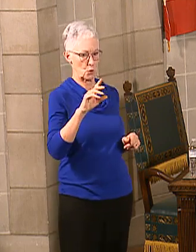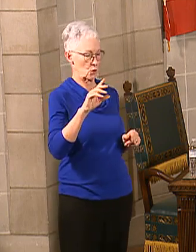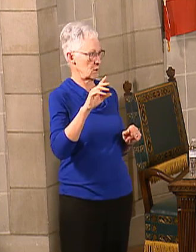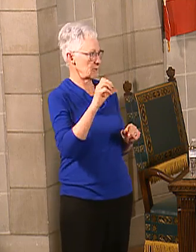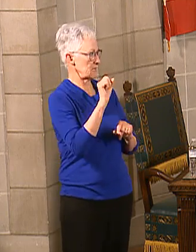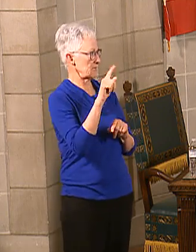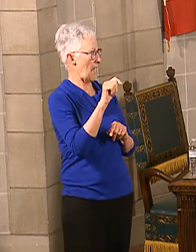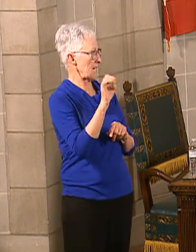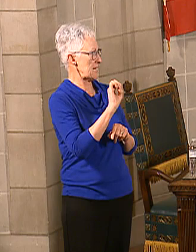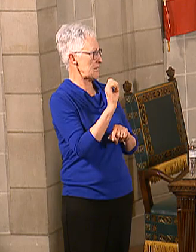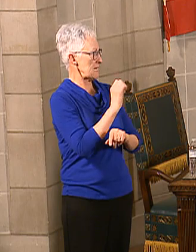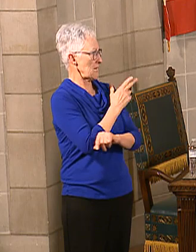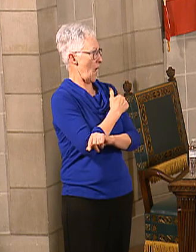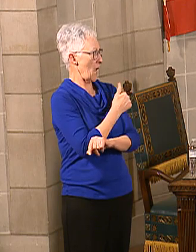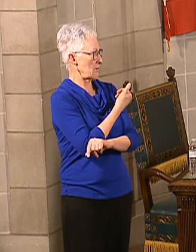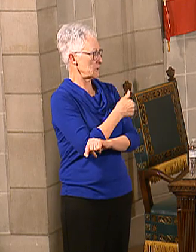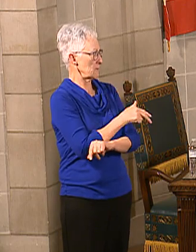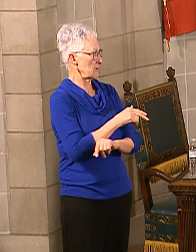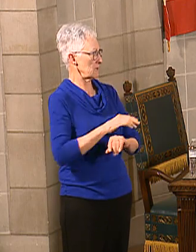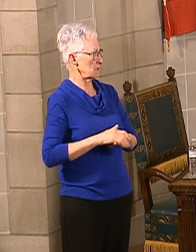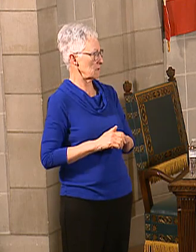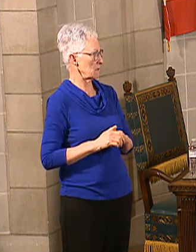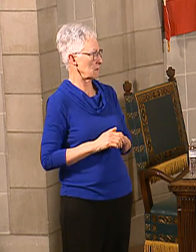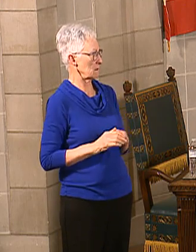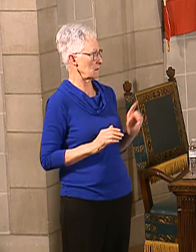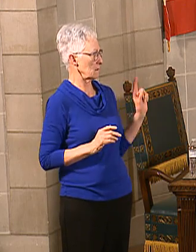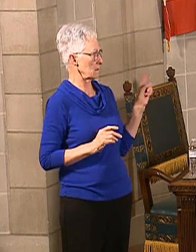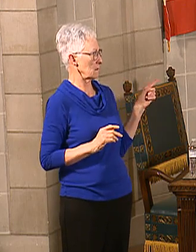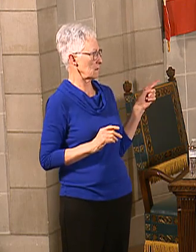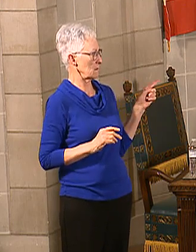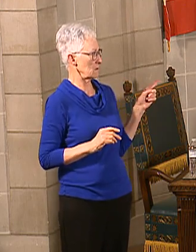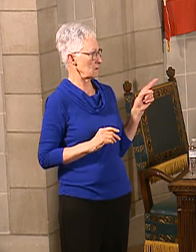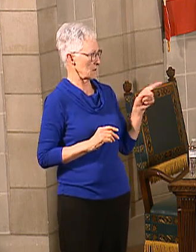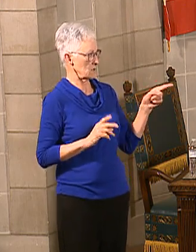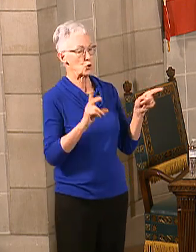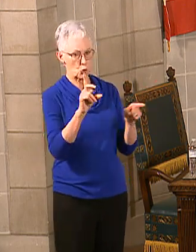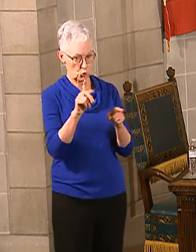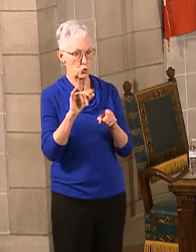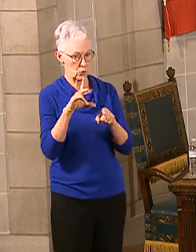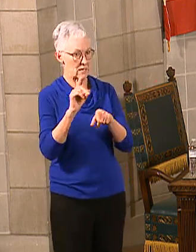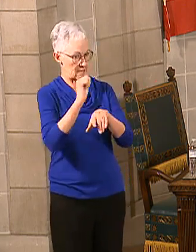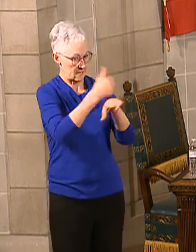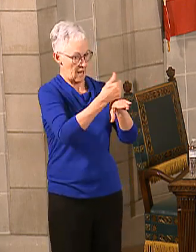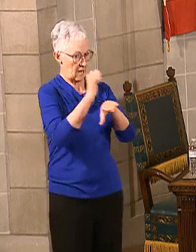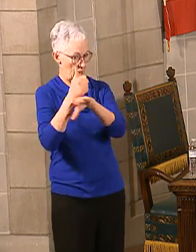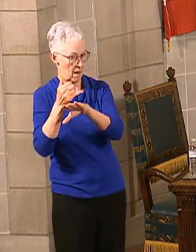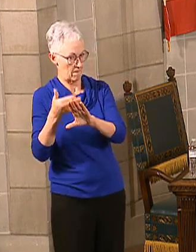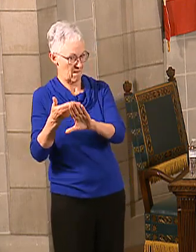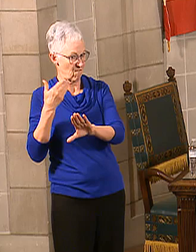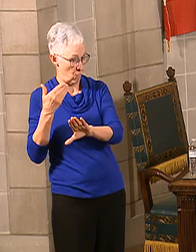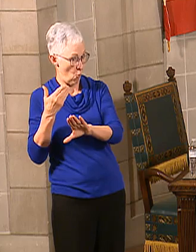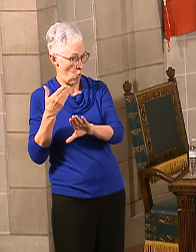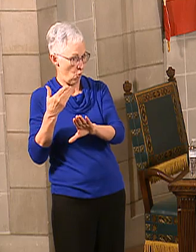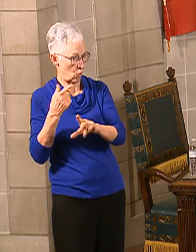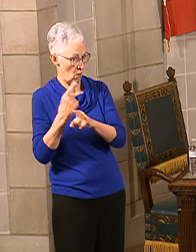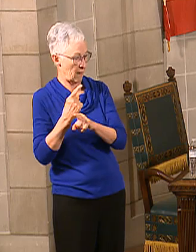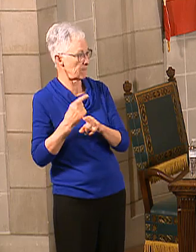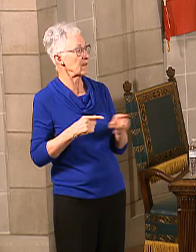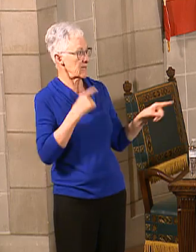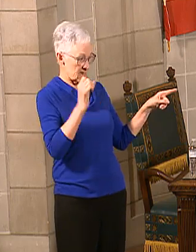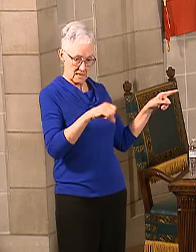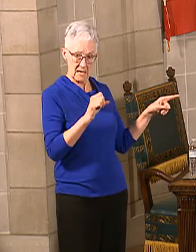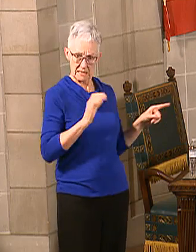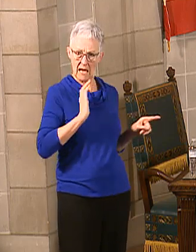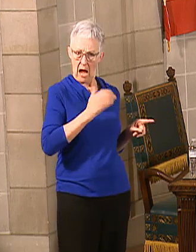how you set that up ahead of time to be able to take that kind of capacity, too. And that was exactly what was our plan. Our plan was to use